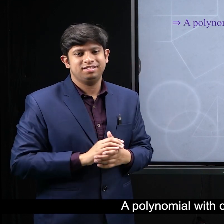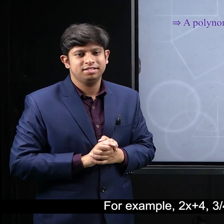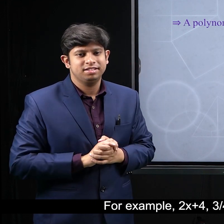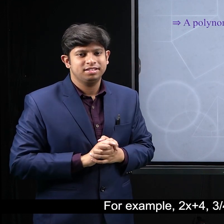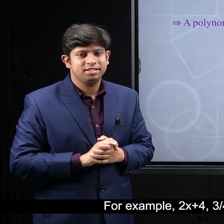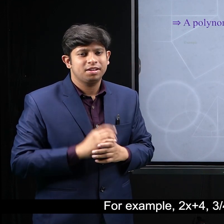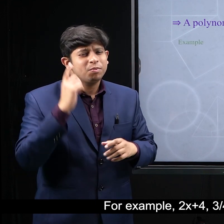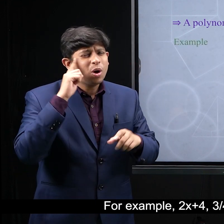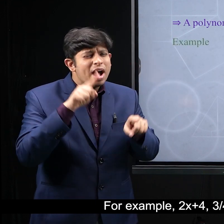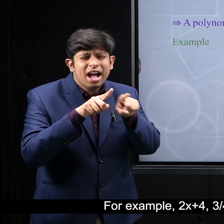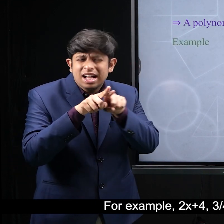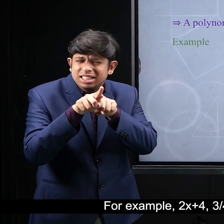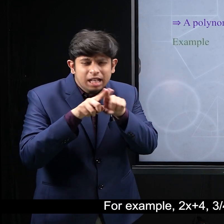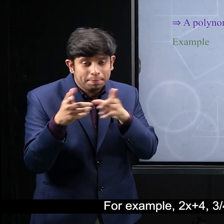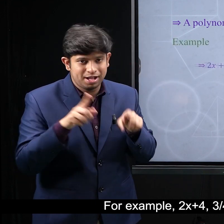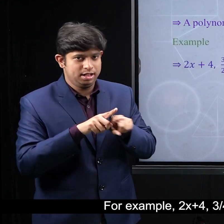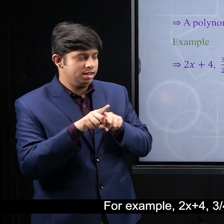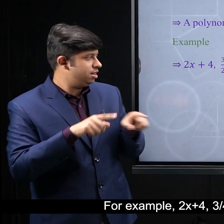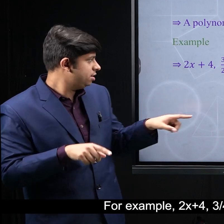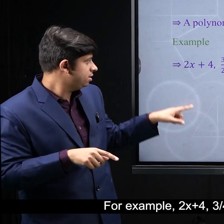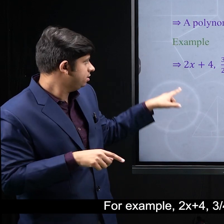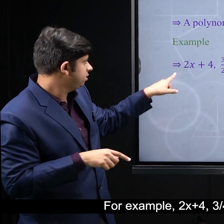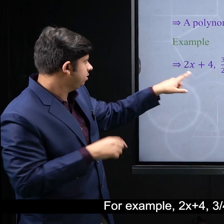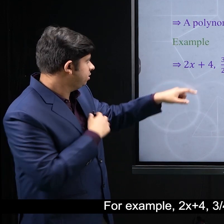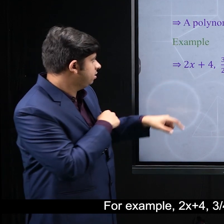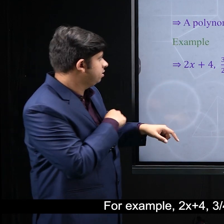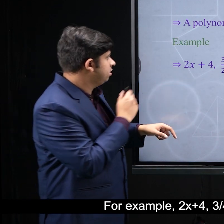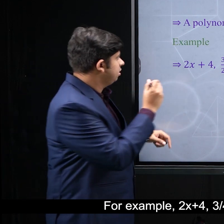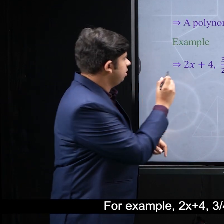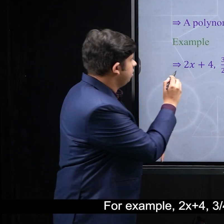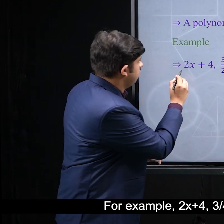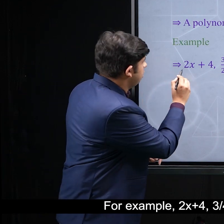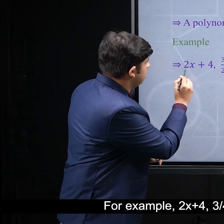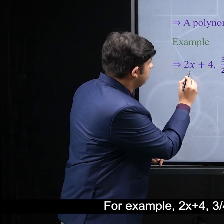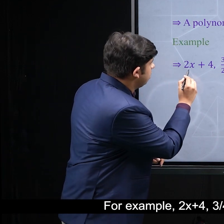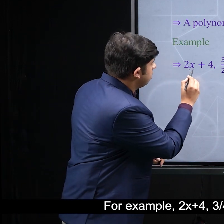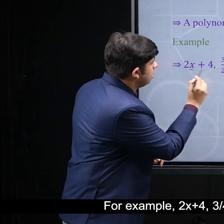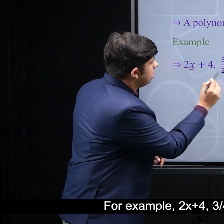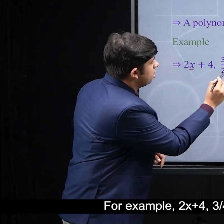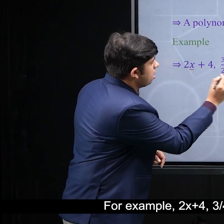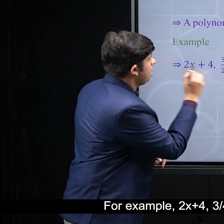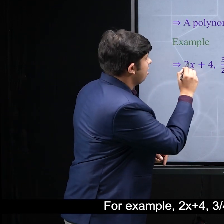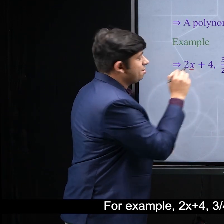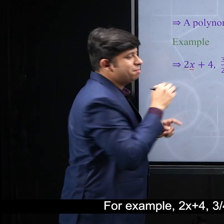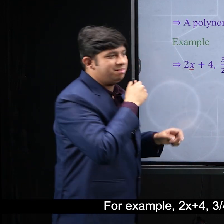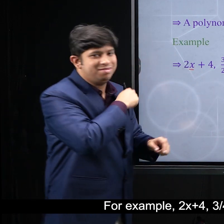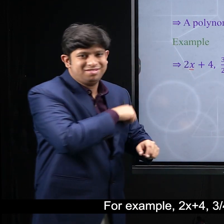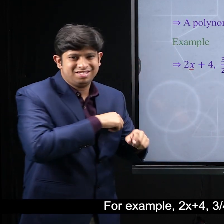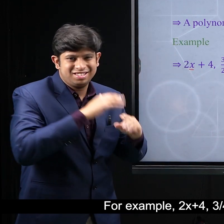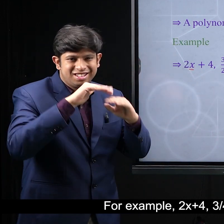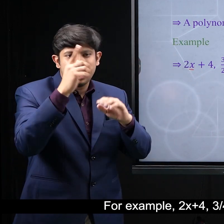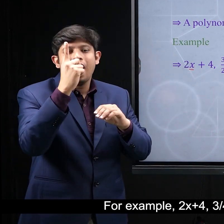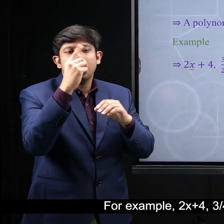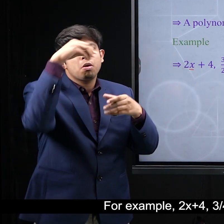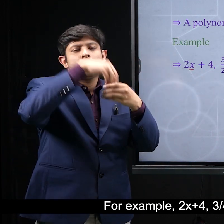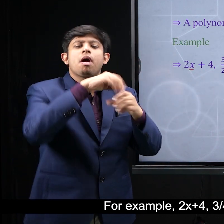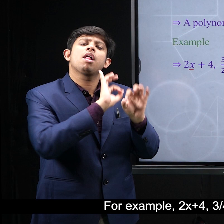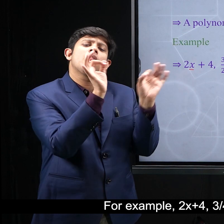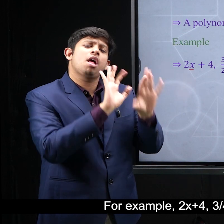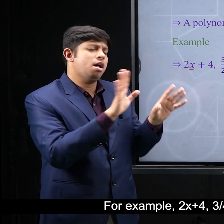For example, 2x plus 4, 3 by 2 y plus 5, root 5 z plus